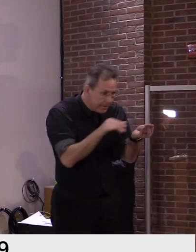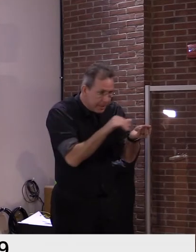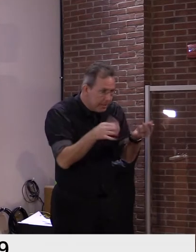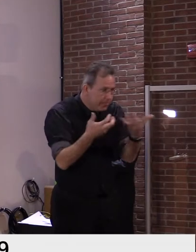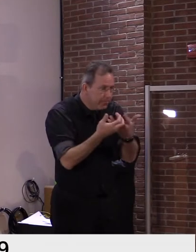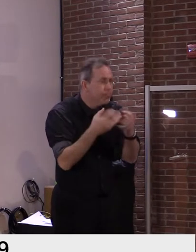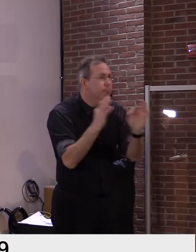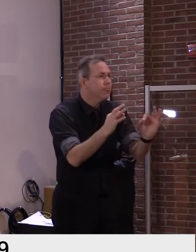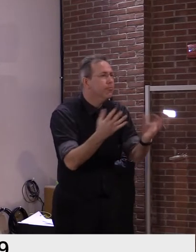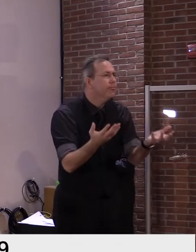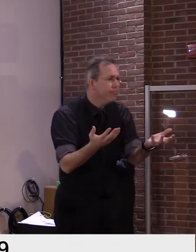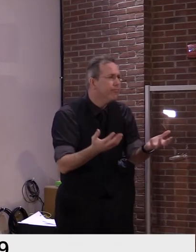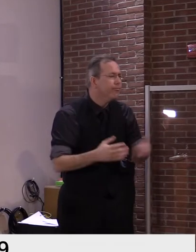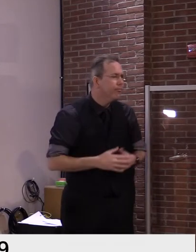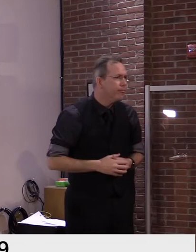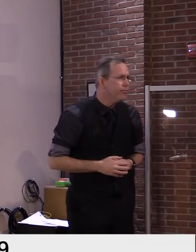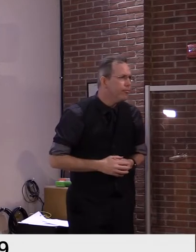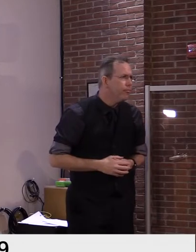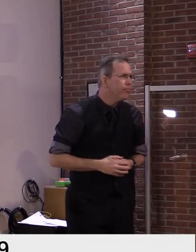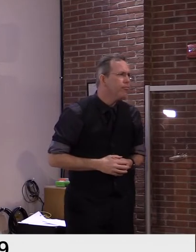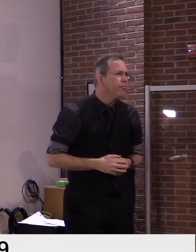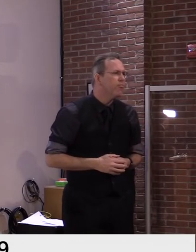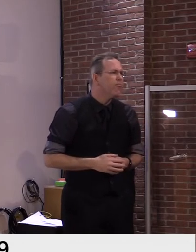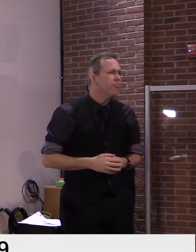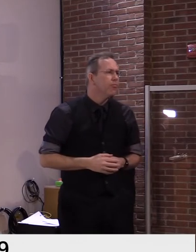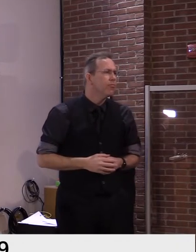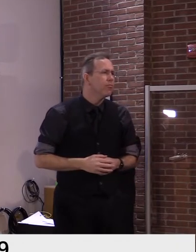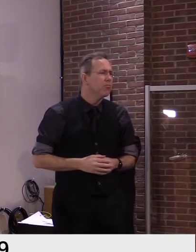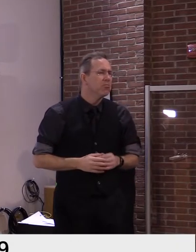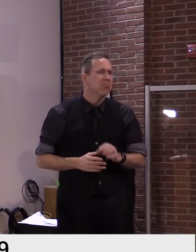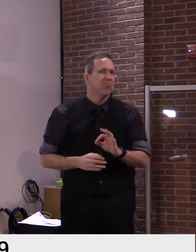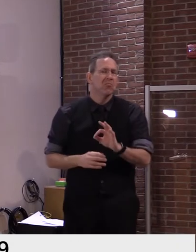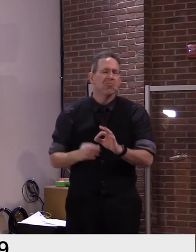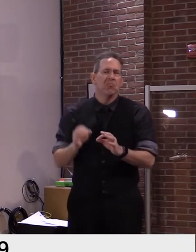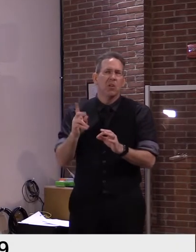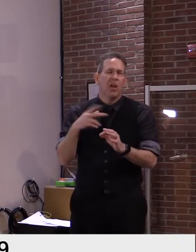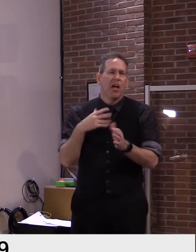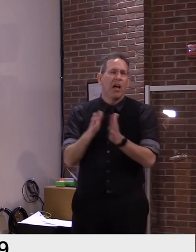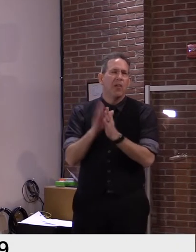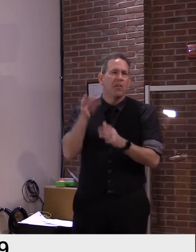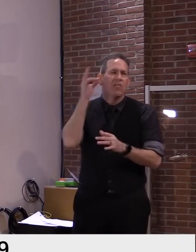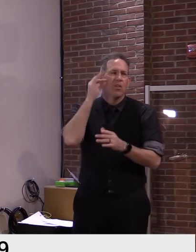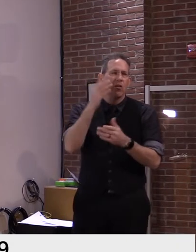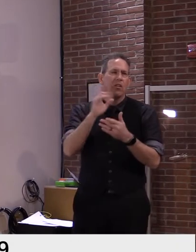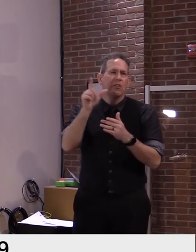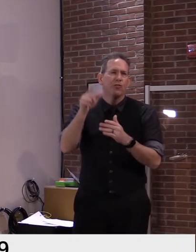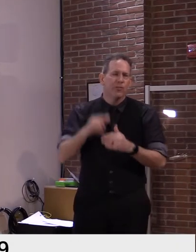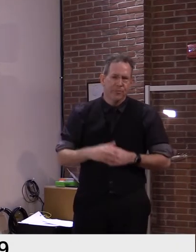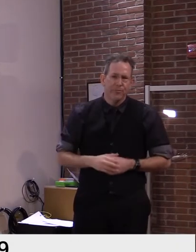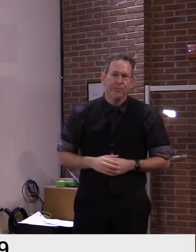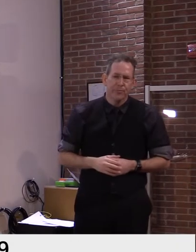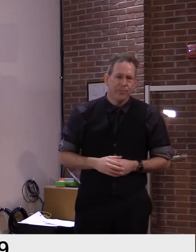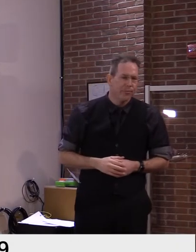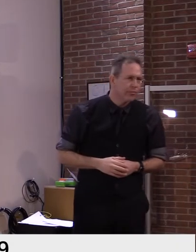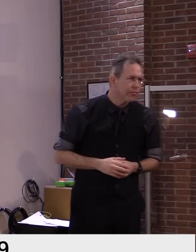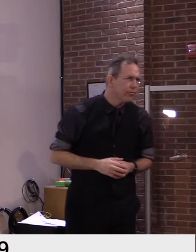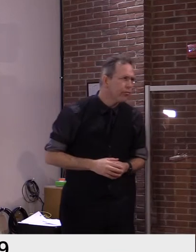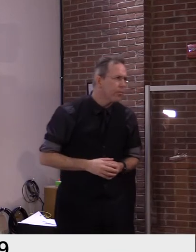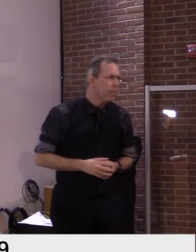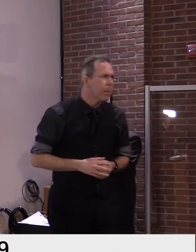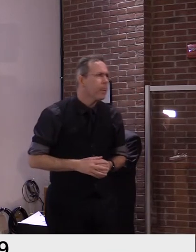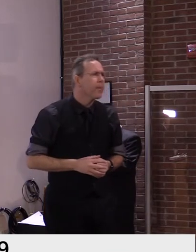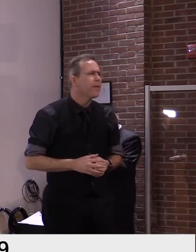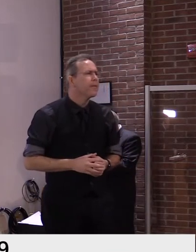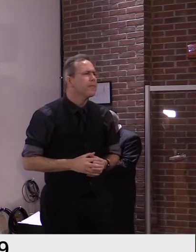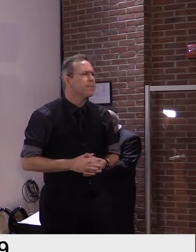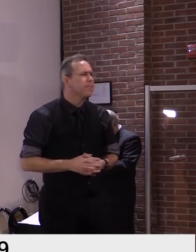Yeah, I was asking about the federal one. Okay. So the question before with Lisa Loomis was